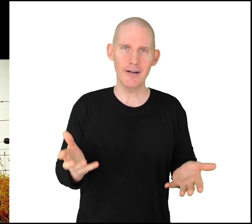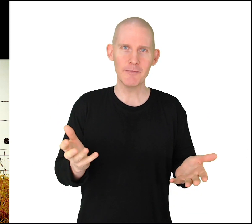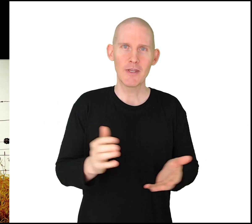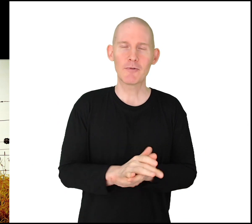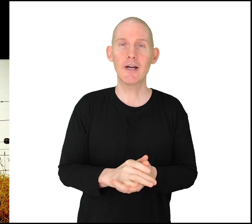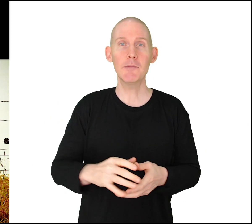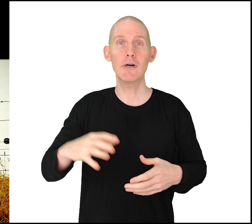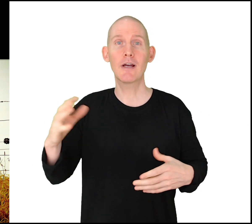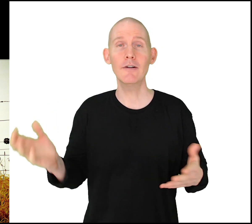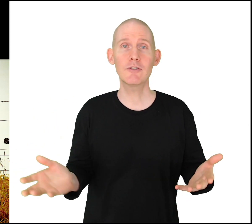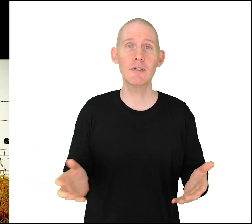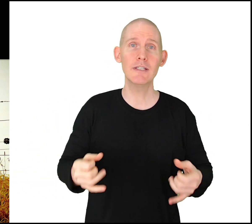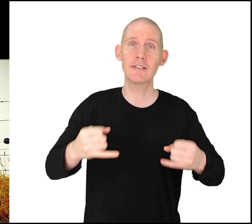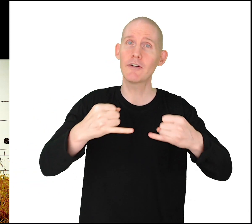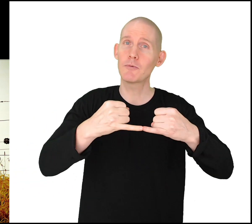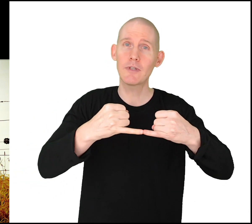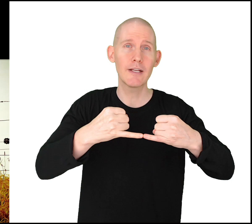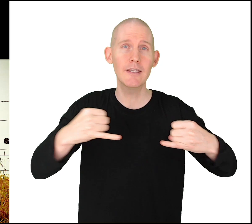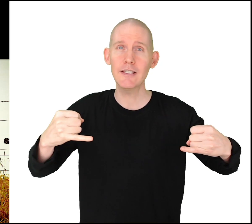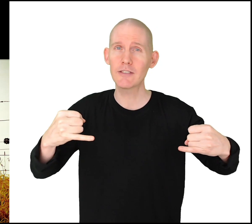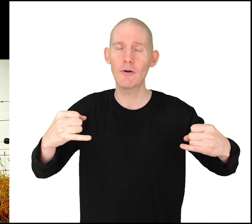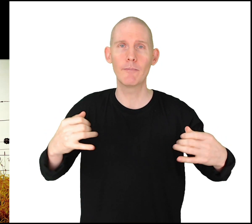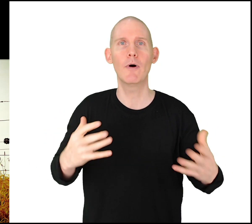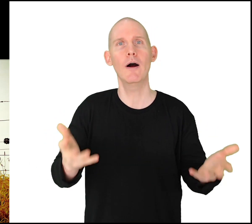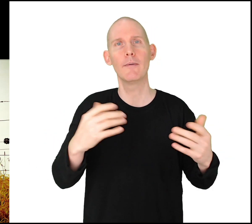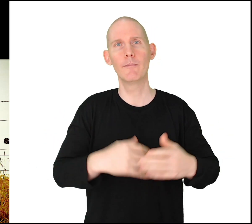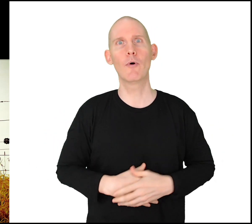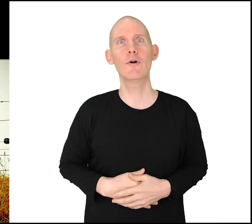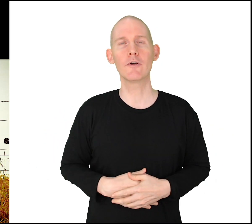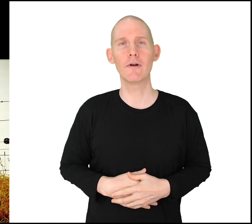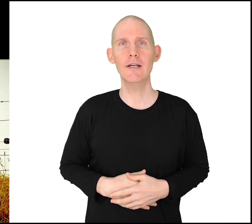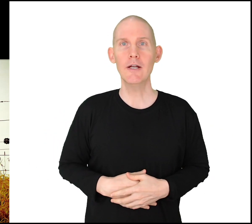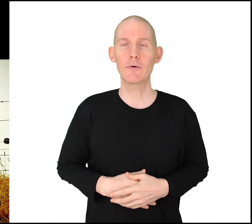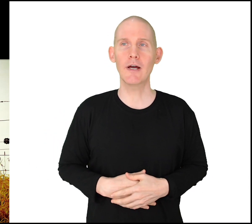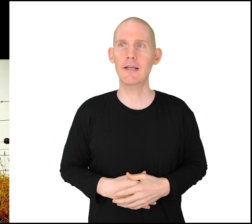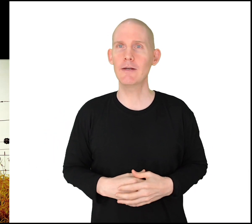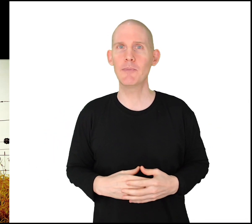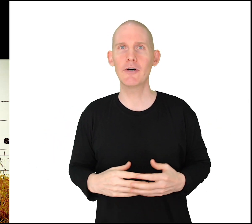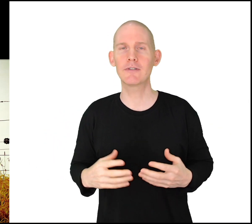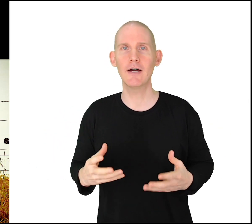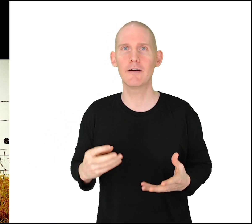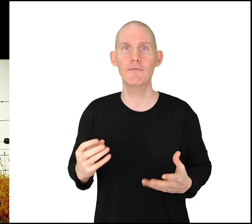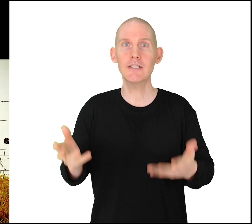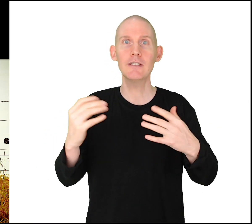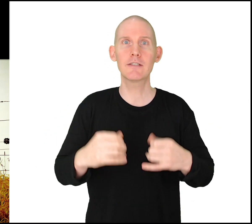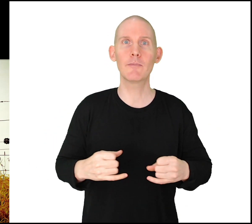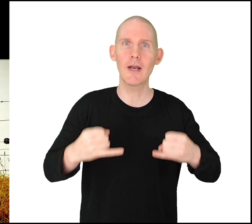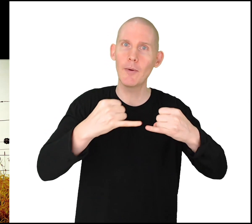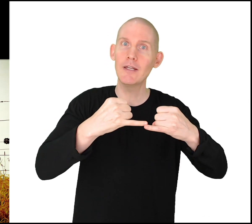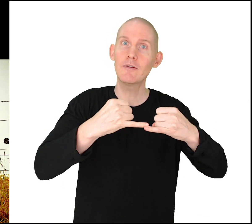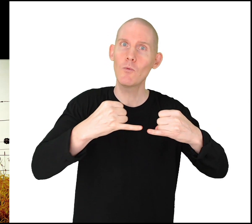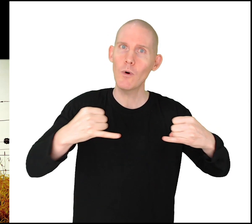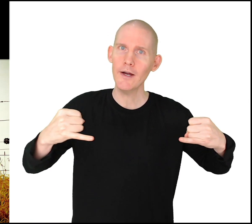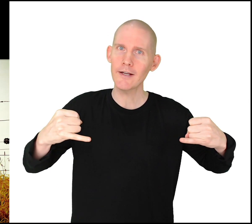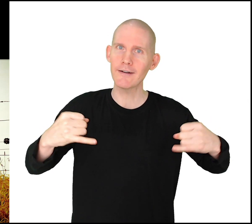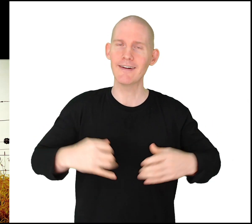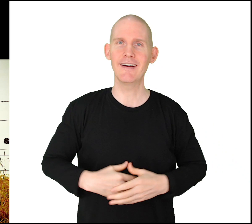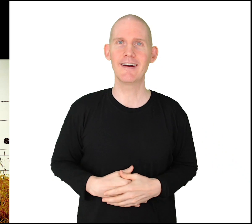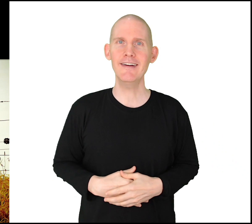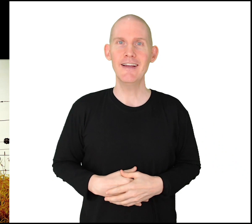we're talking about countries and like this, border, right? We're talking about fixing something. I might need the wire. We're